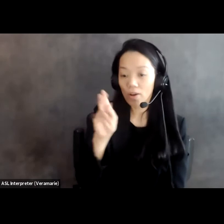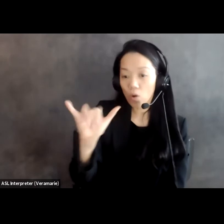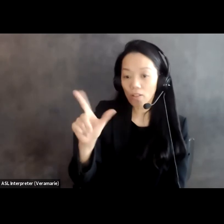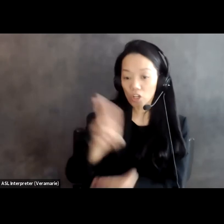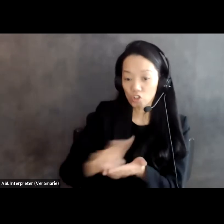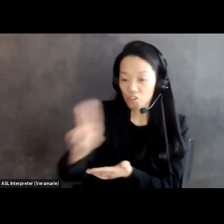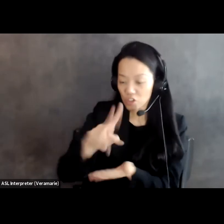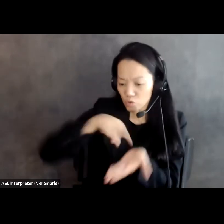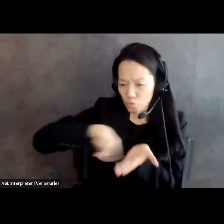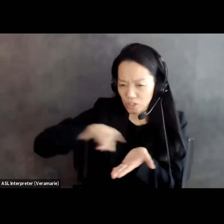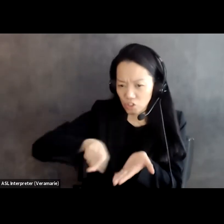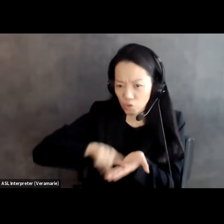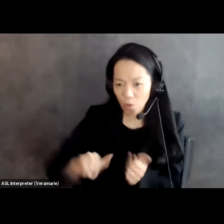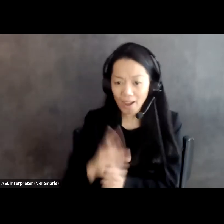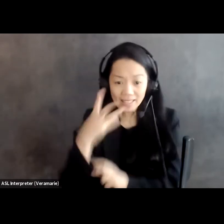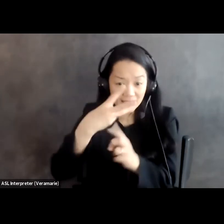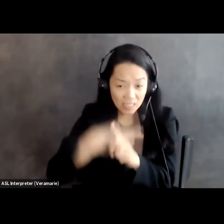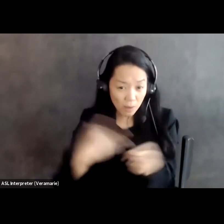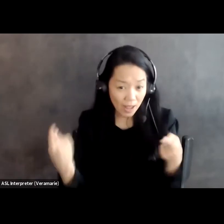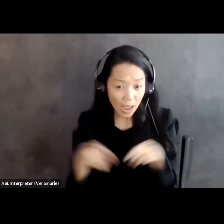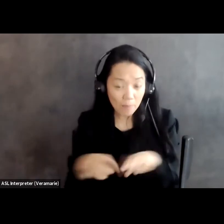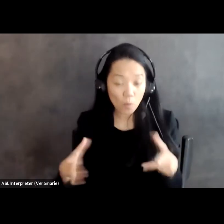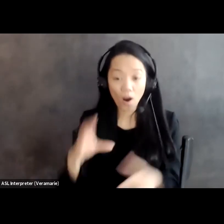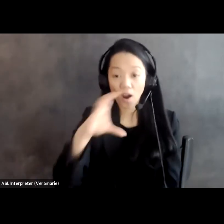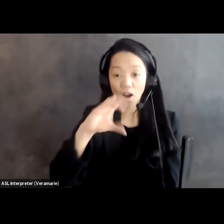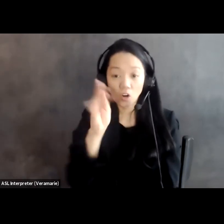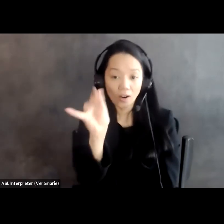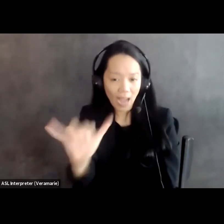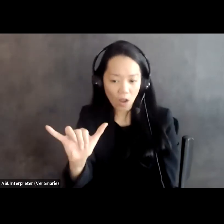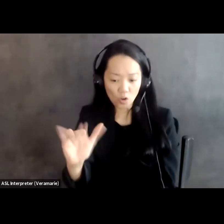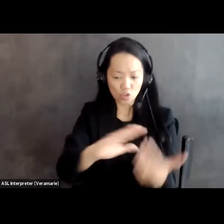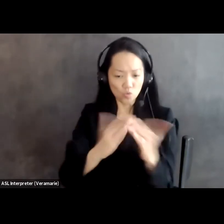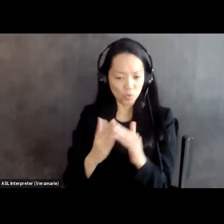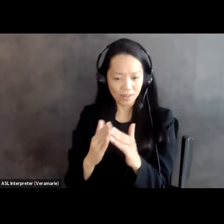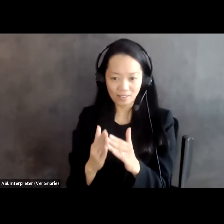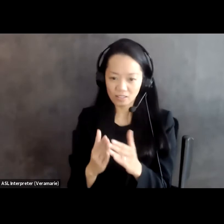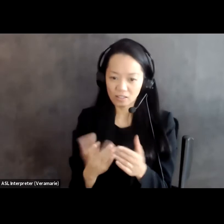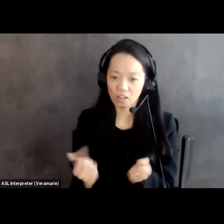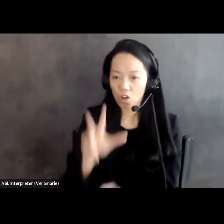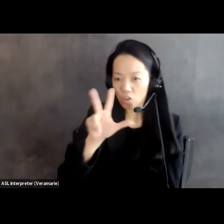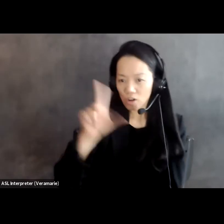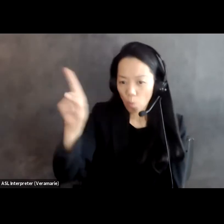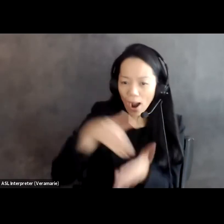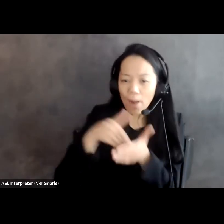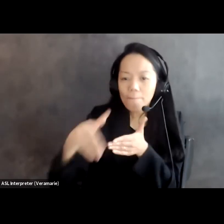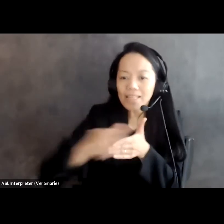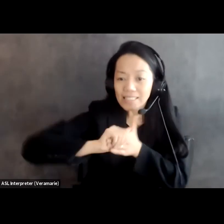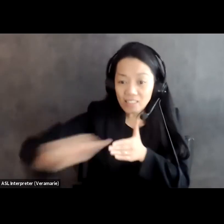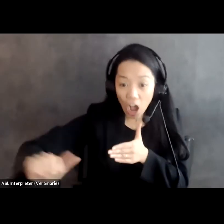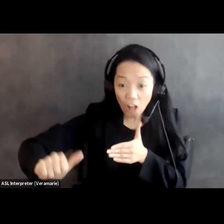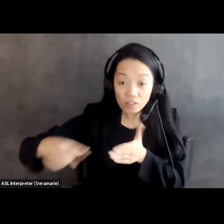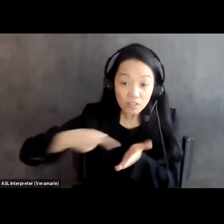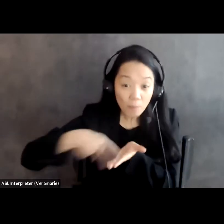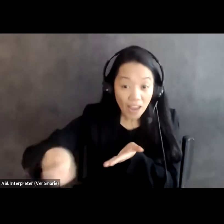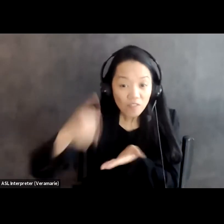that in a 6-month span in Cook County, the community has spent $31 million on